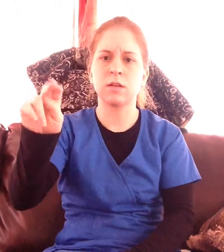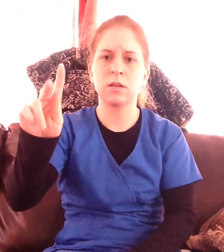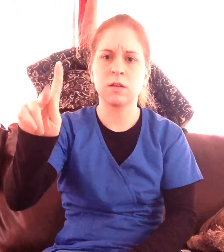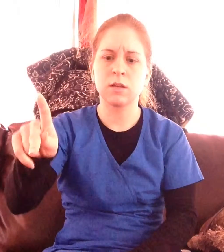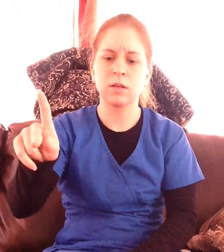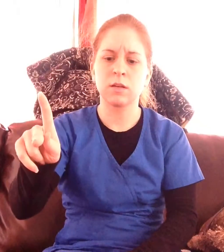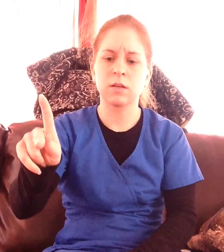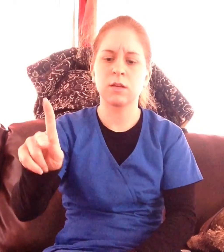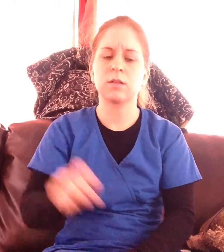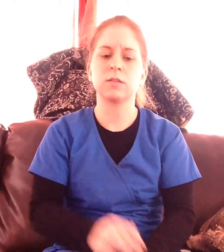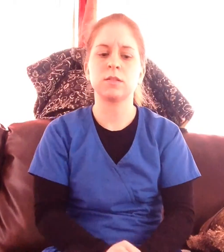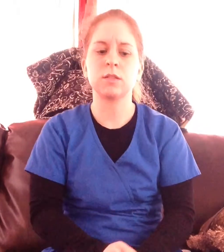well.